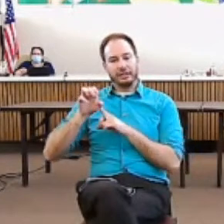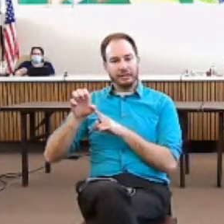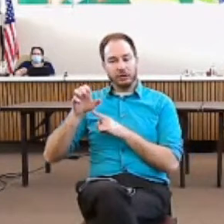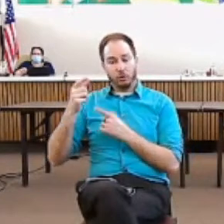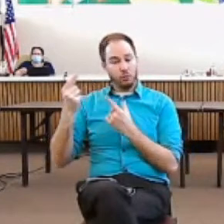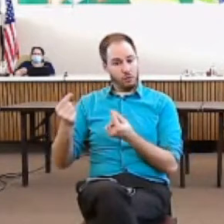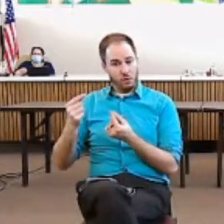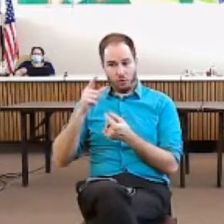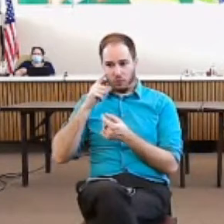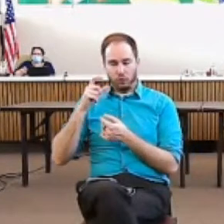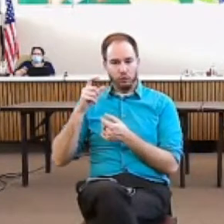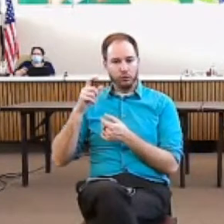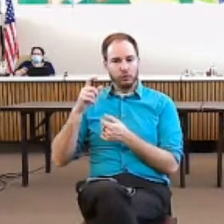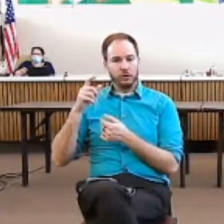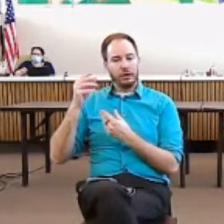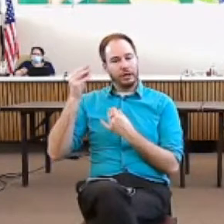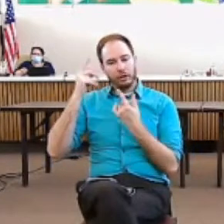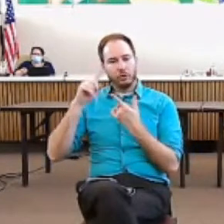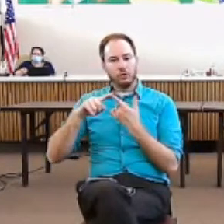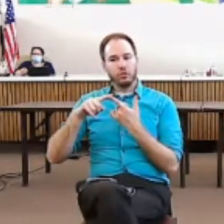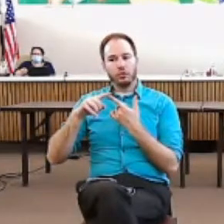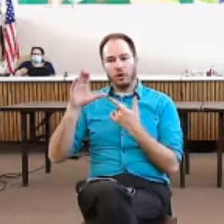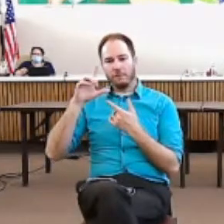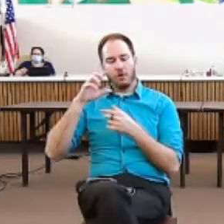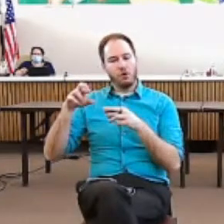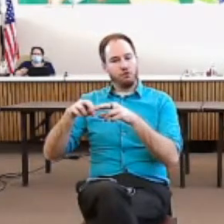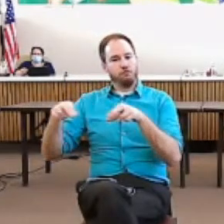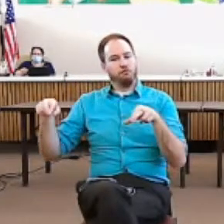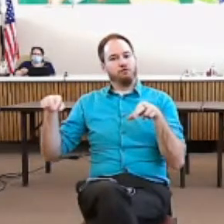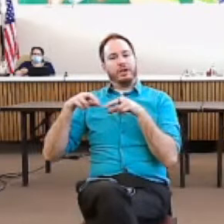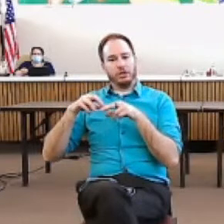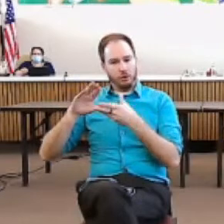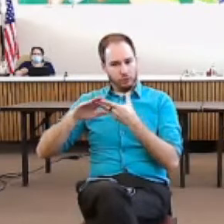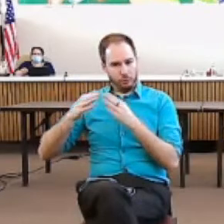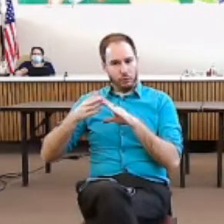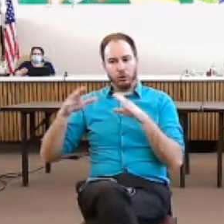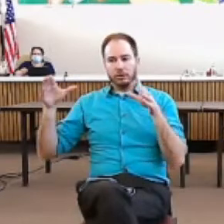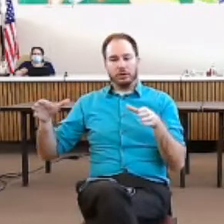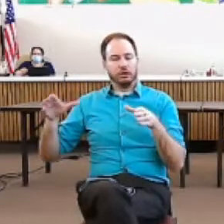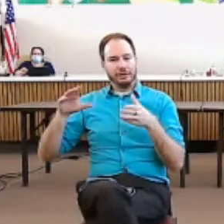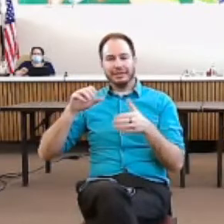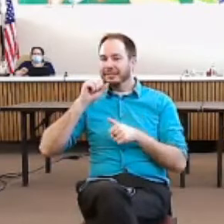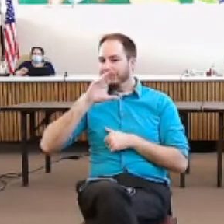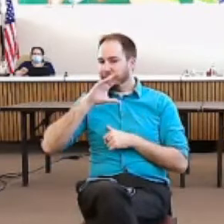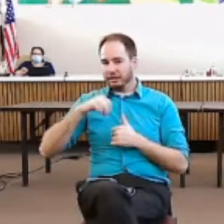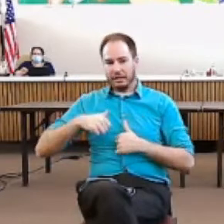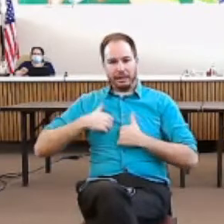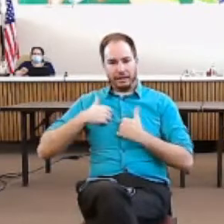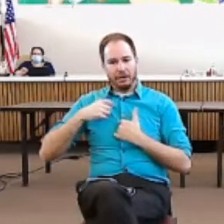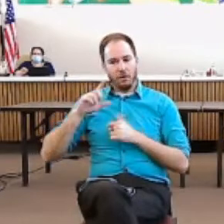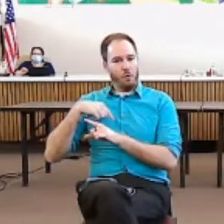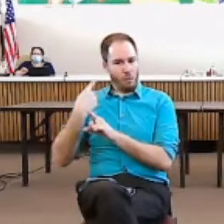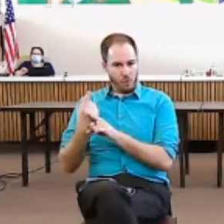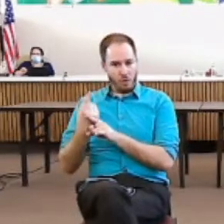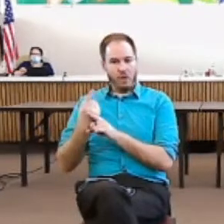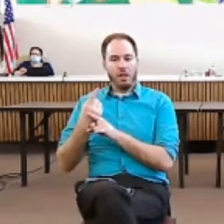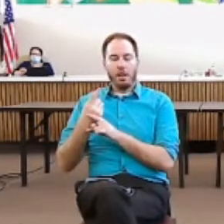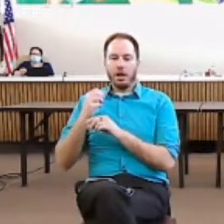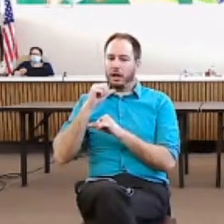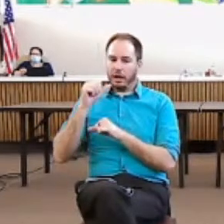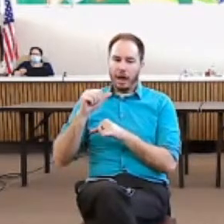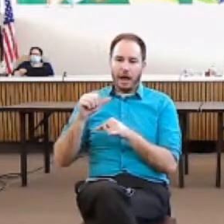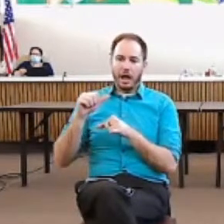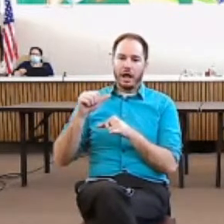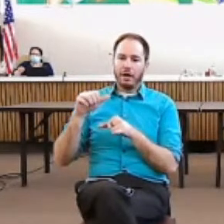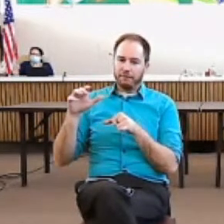been doing is thinking about regional Masonic care communities in which it's just senior living only, not the